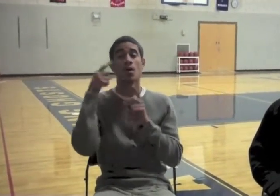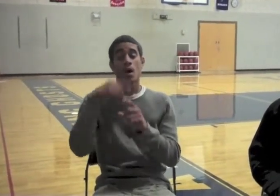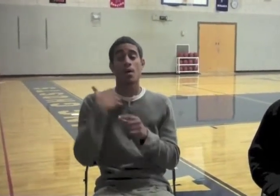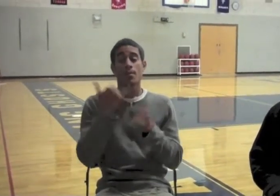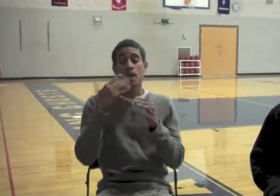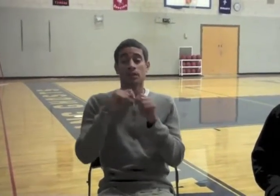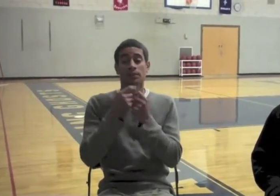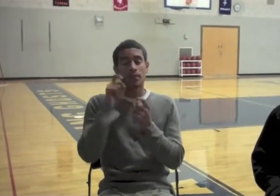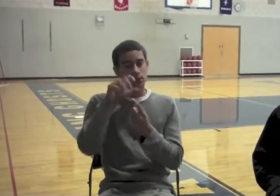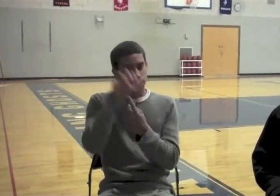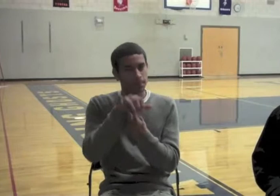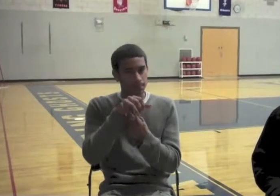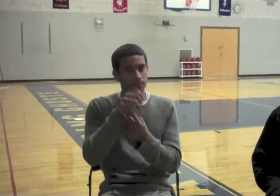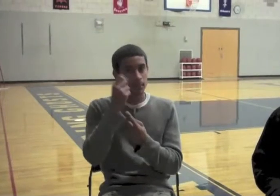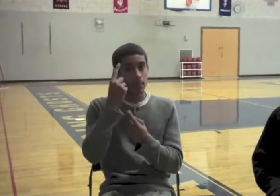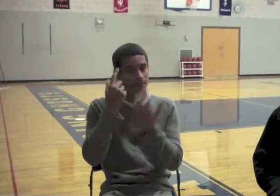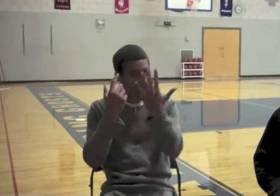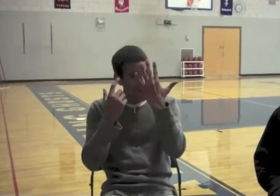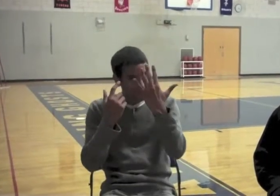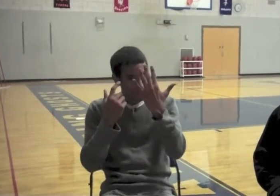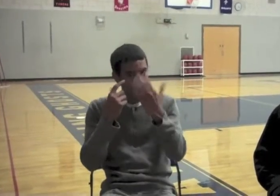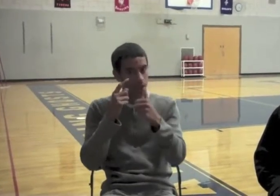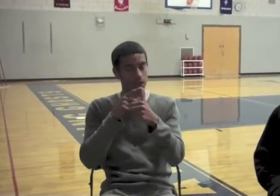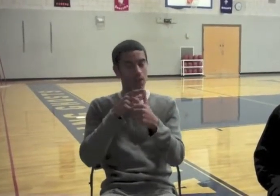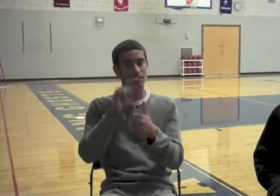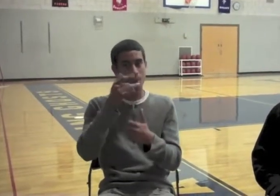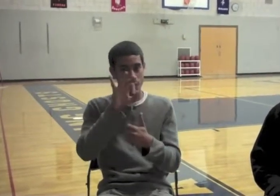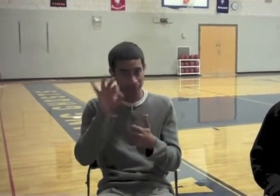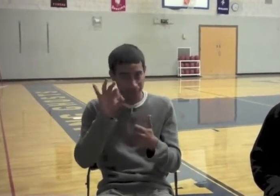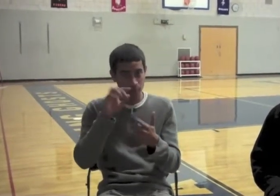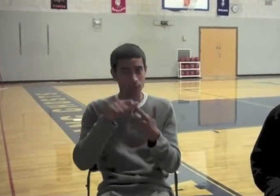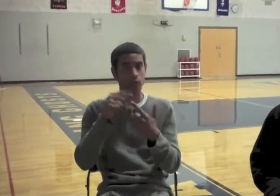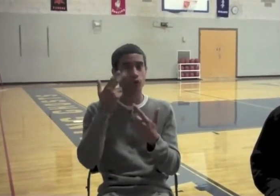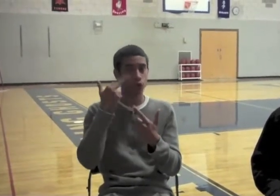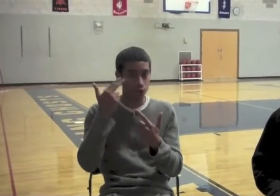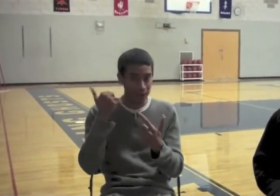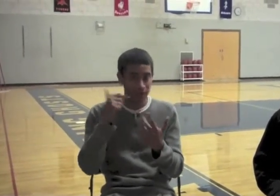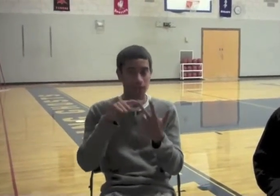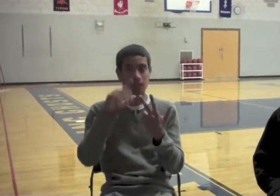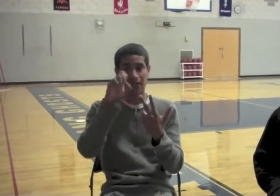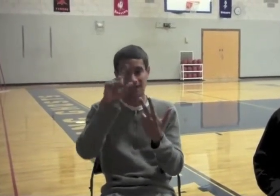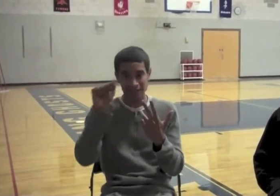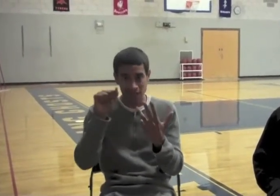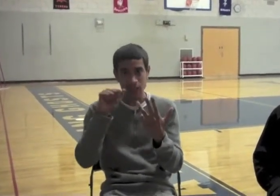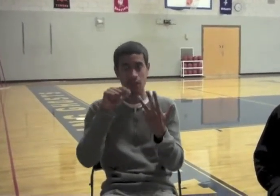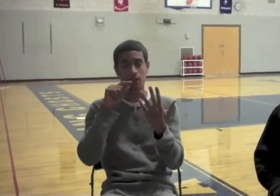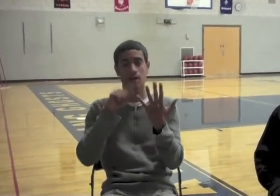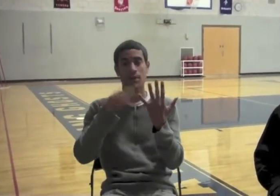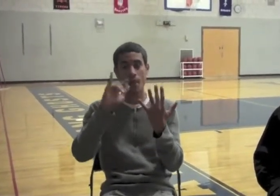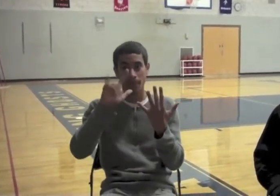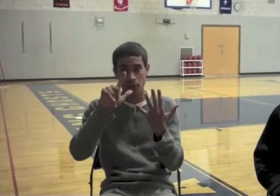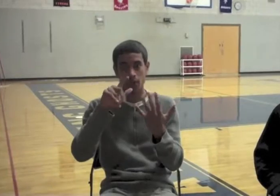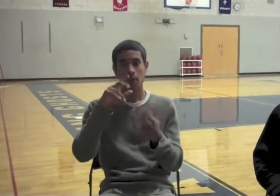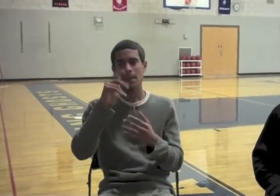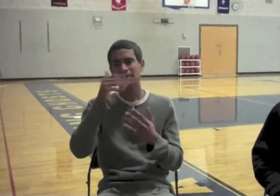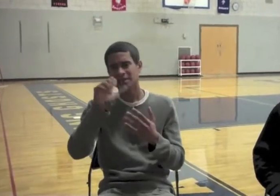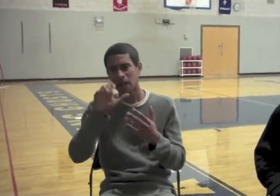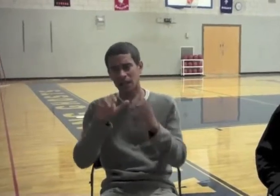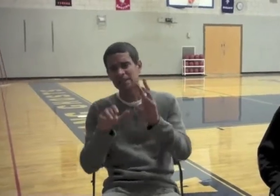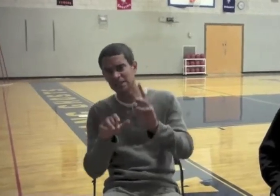attitude, and there are many championships ahead this year, actually. There are six of them, and it would be my hope that we would be able to win all six of